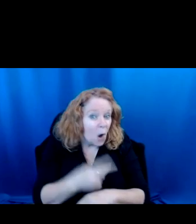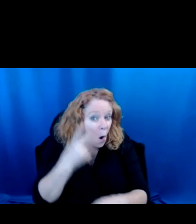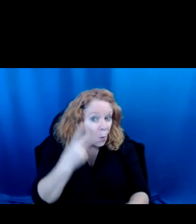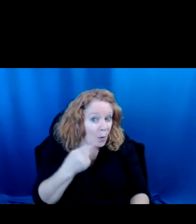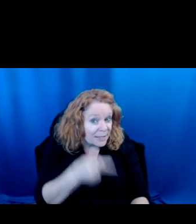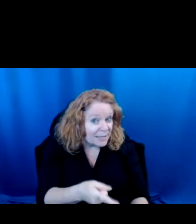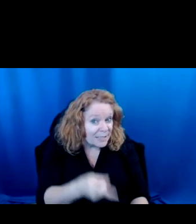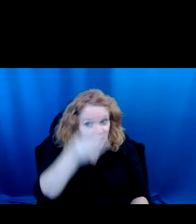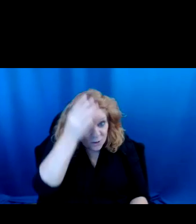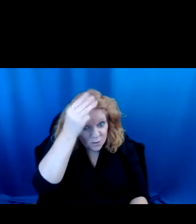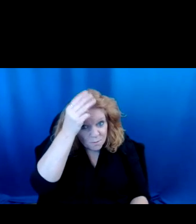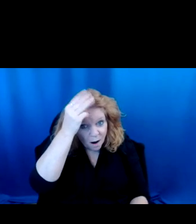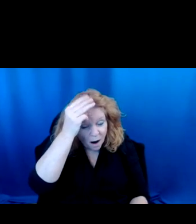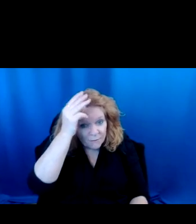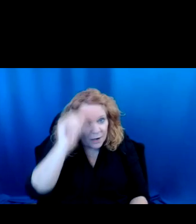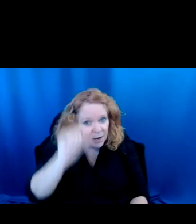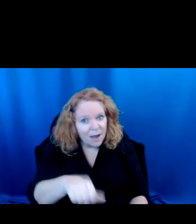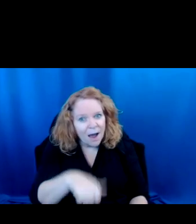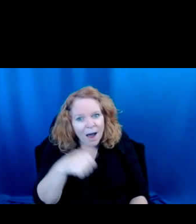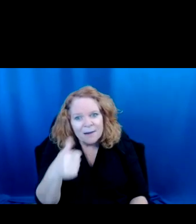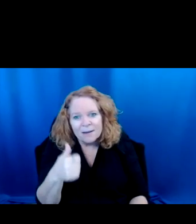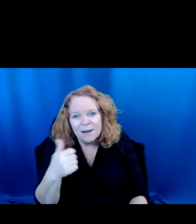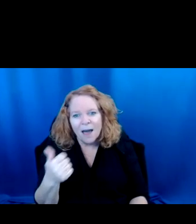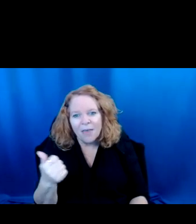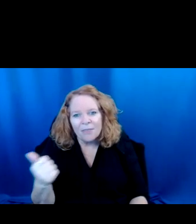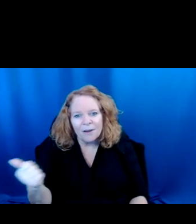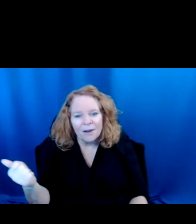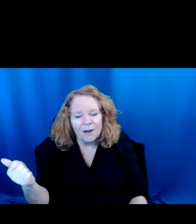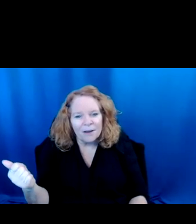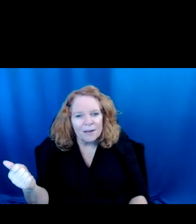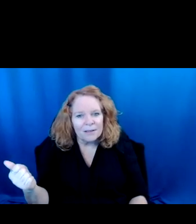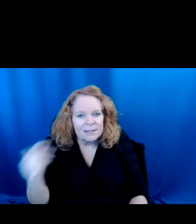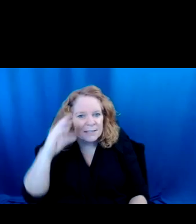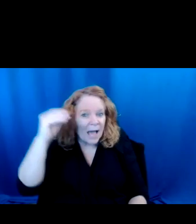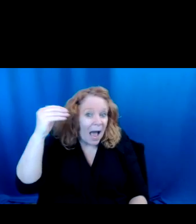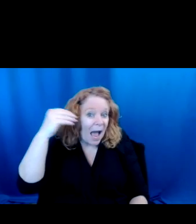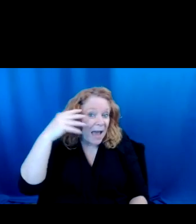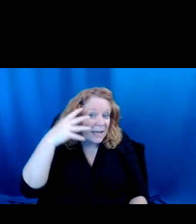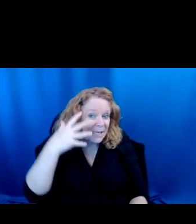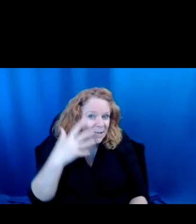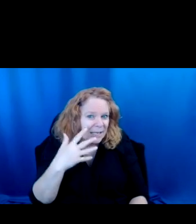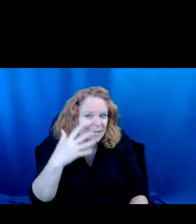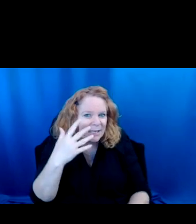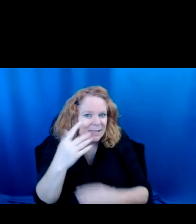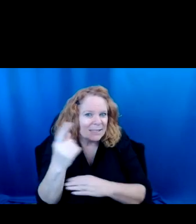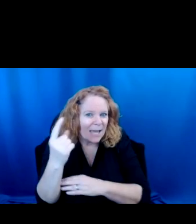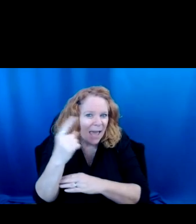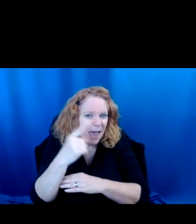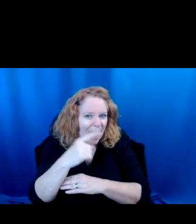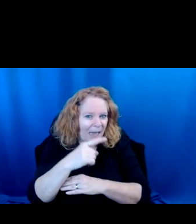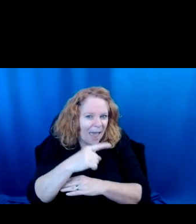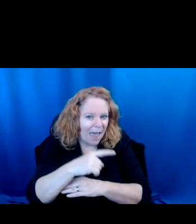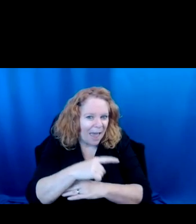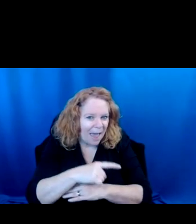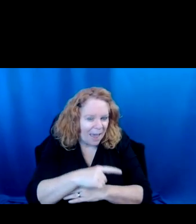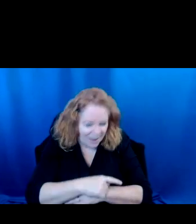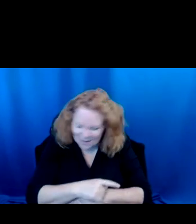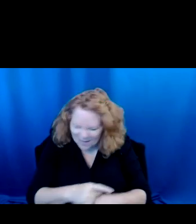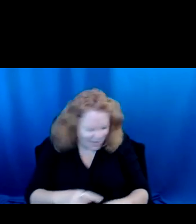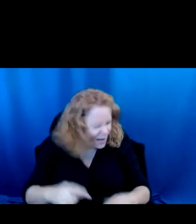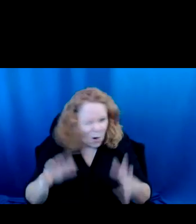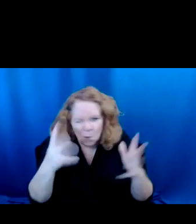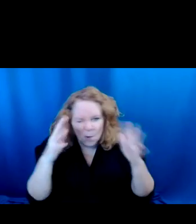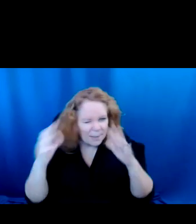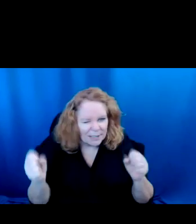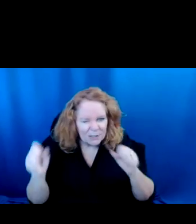see you, Marvin, on another sunny day.